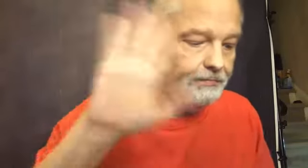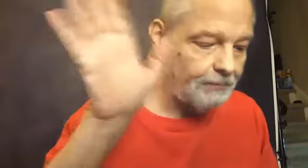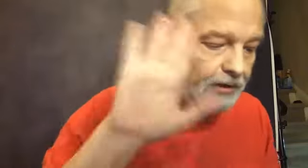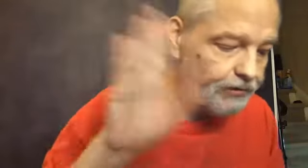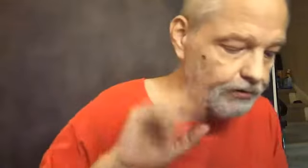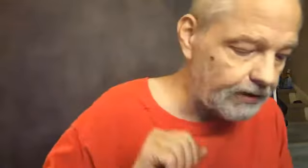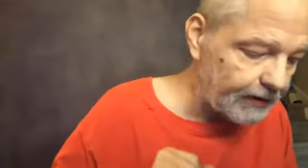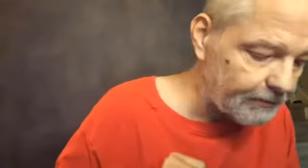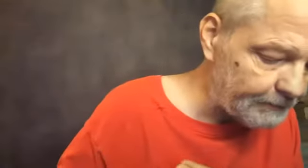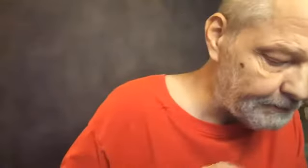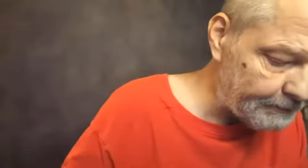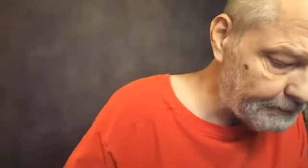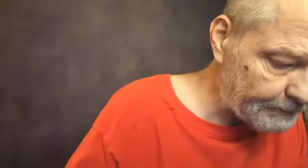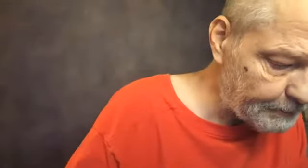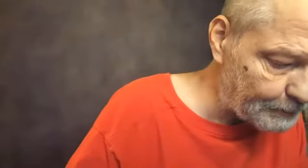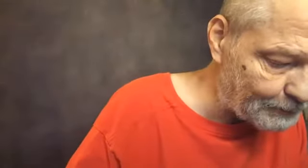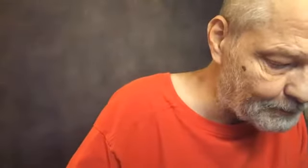I'm not sure about that.